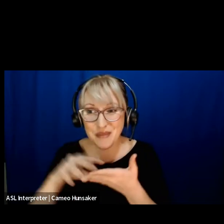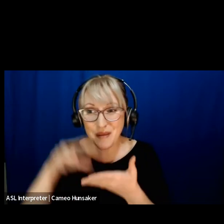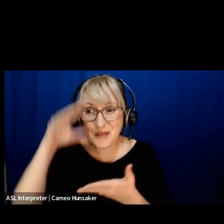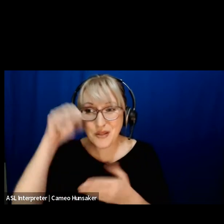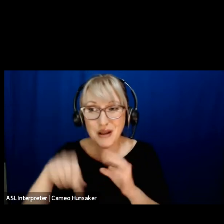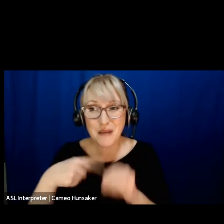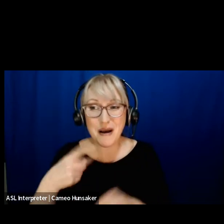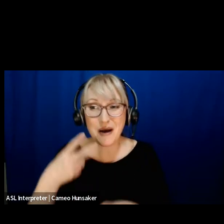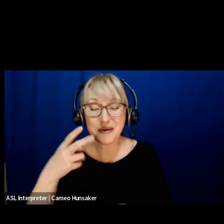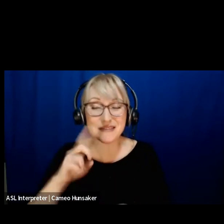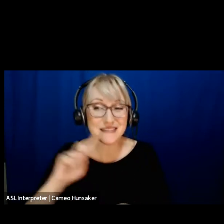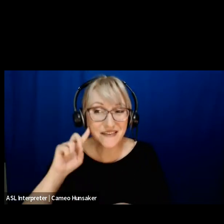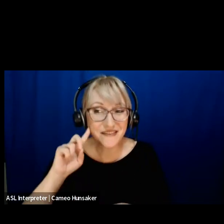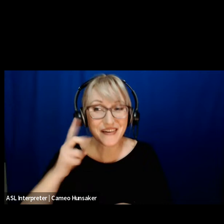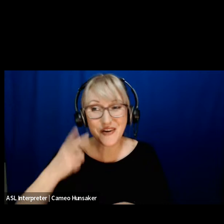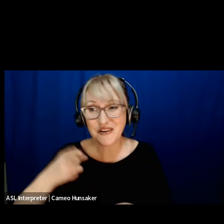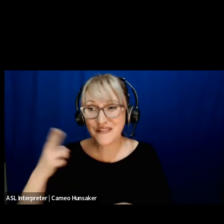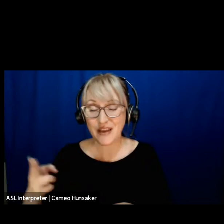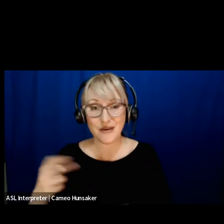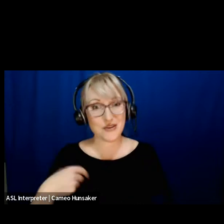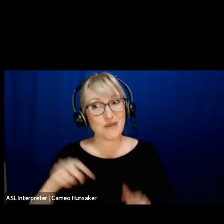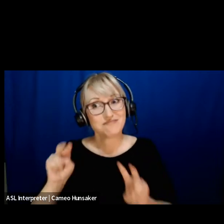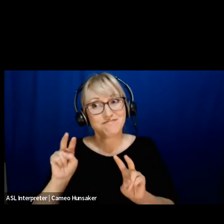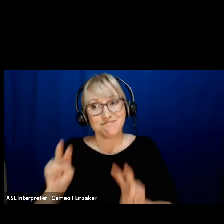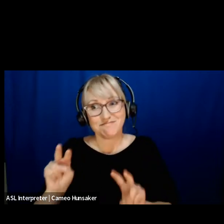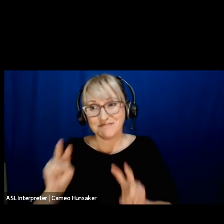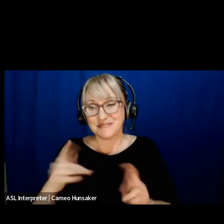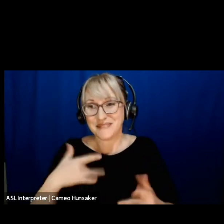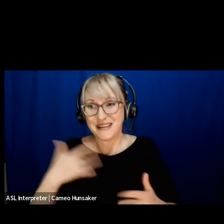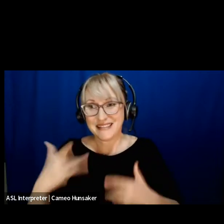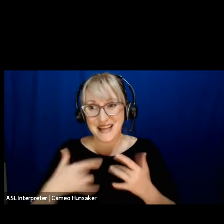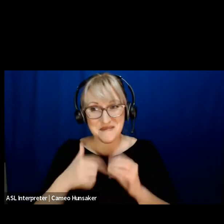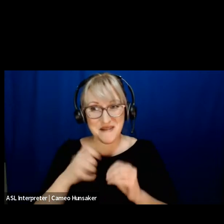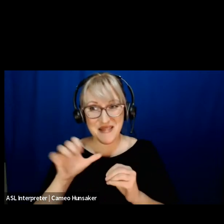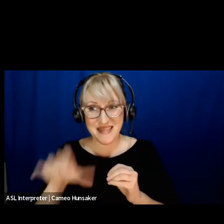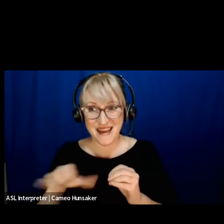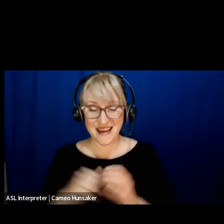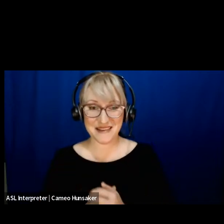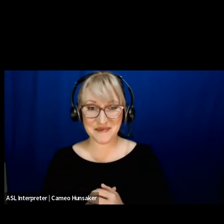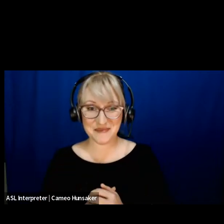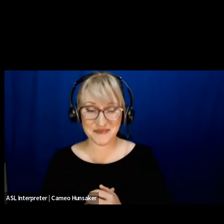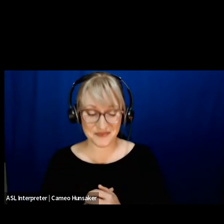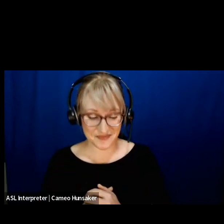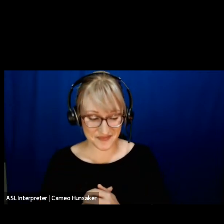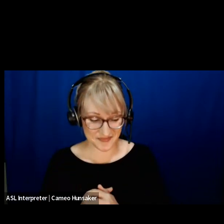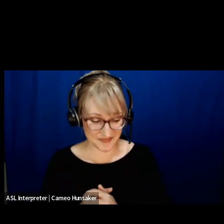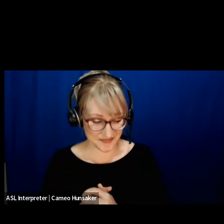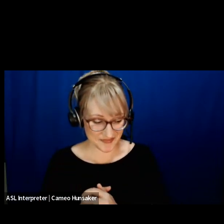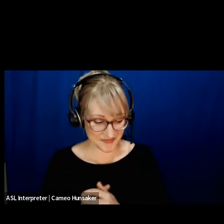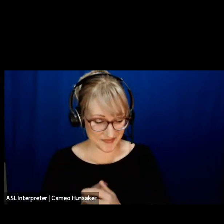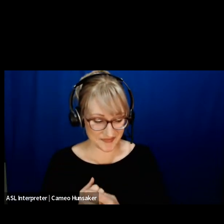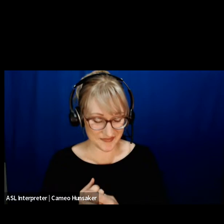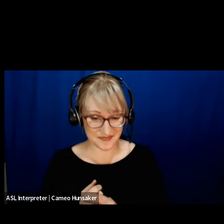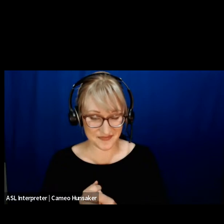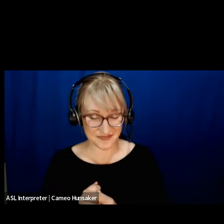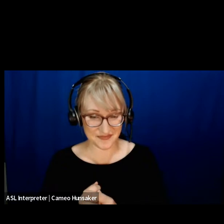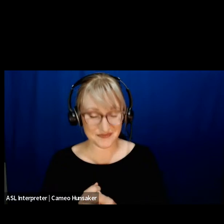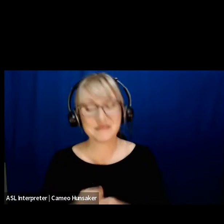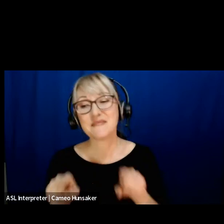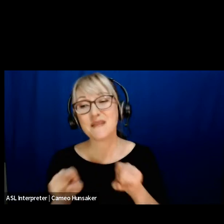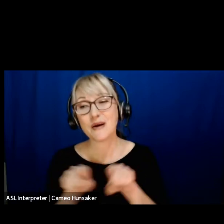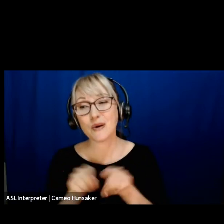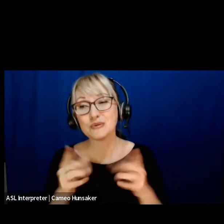and the hard of hearing. So I'm really excited about that. I wanted to just share